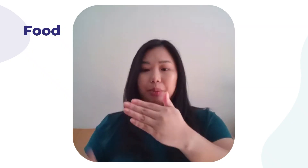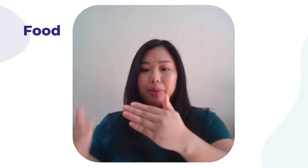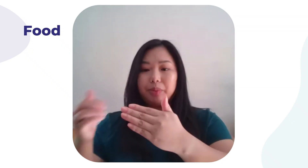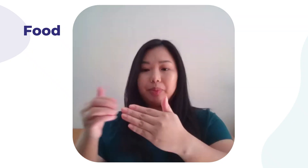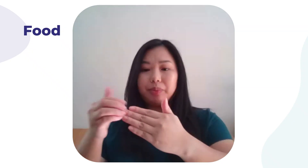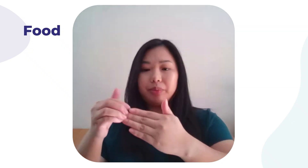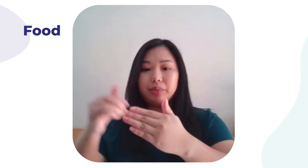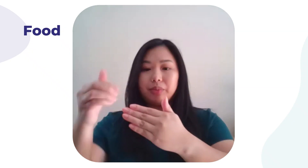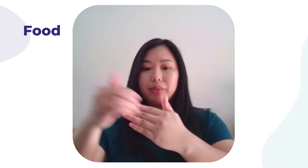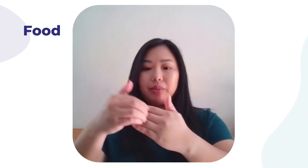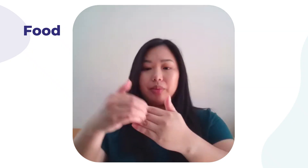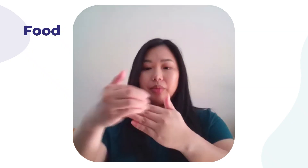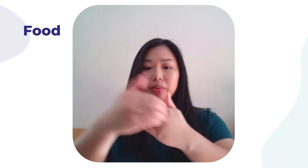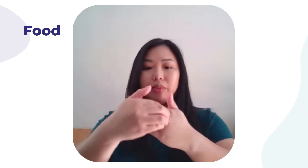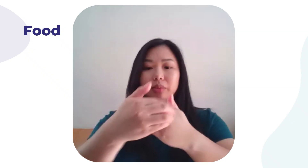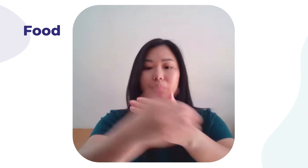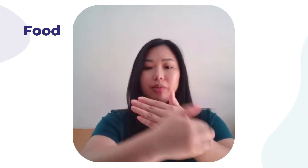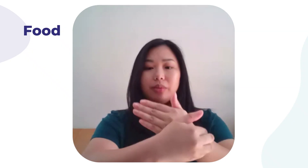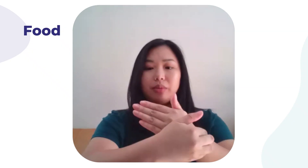Grape.